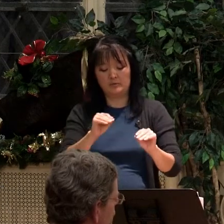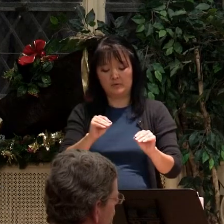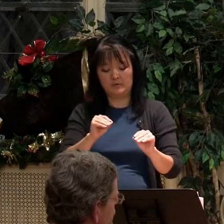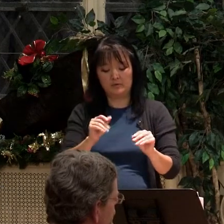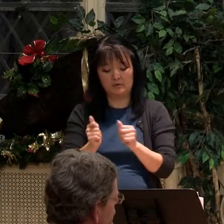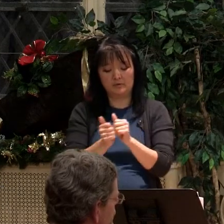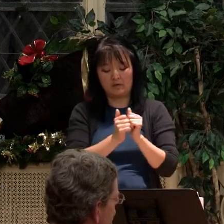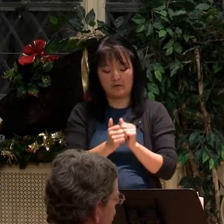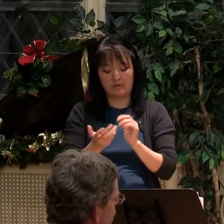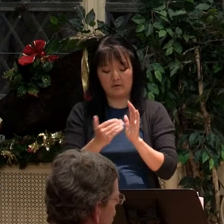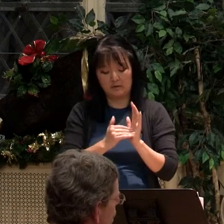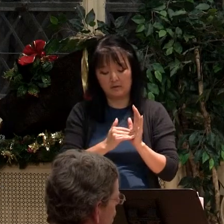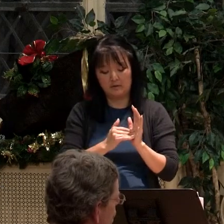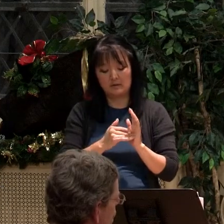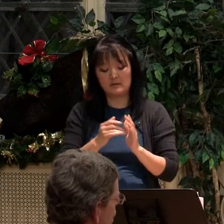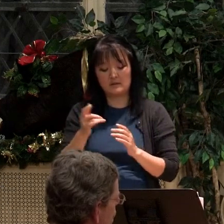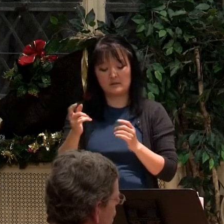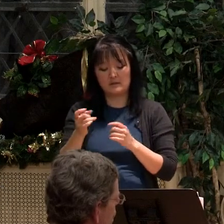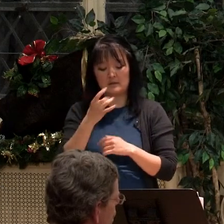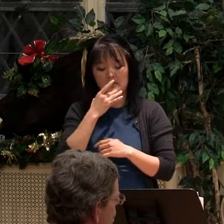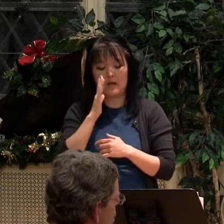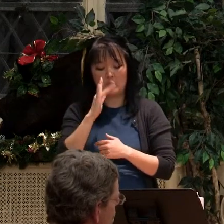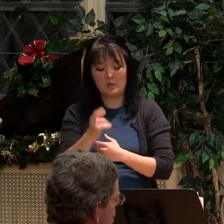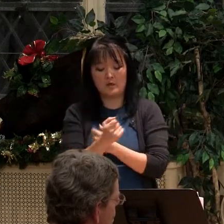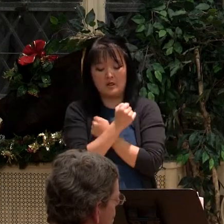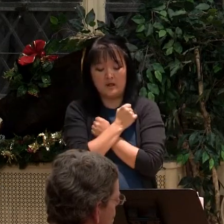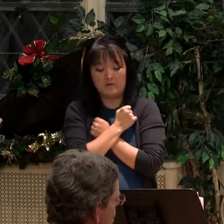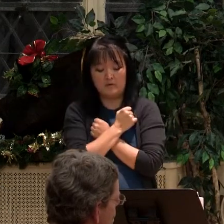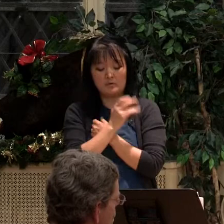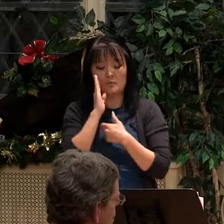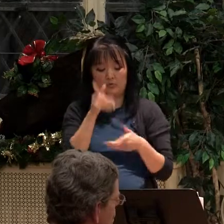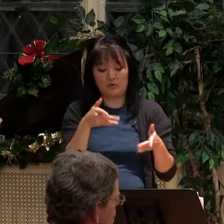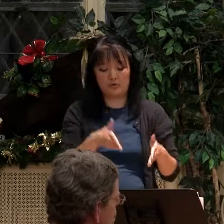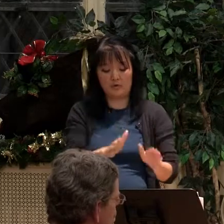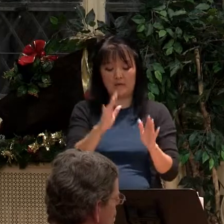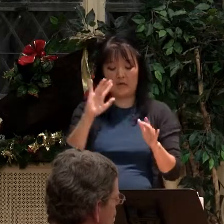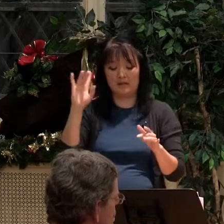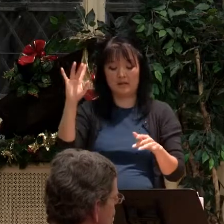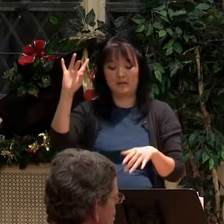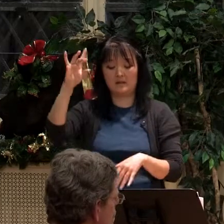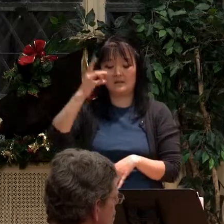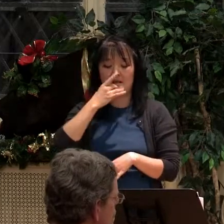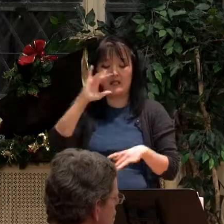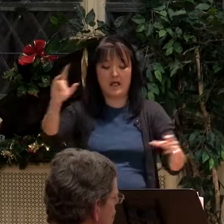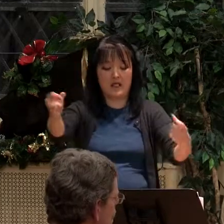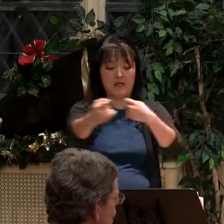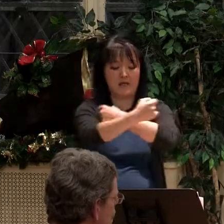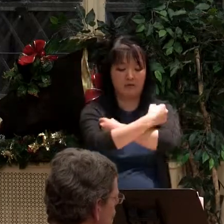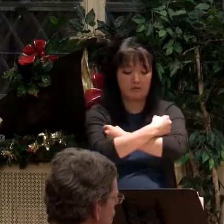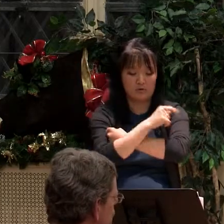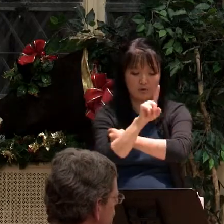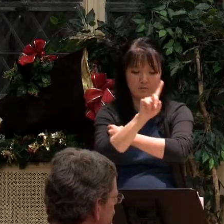The light will love you. Will you let it? Thank you.